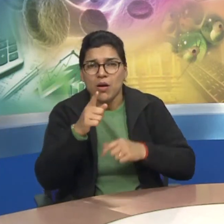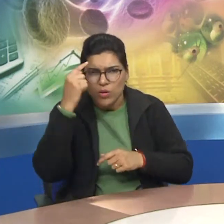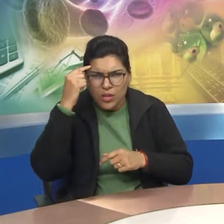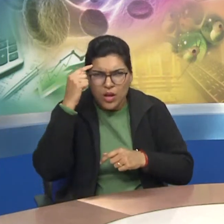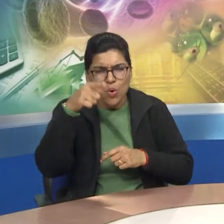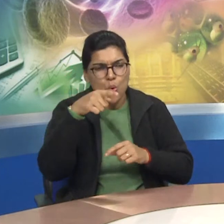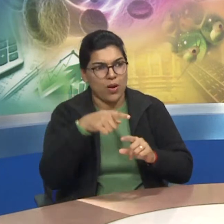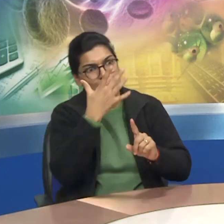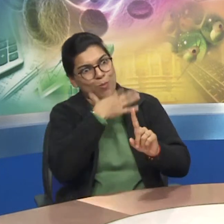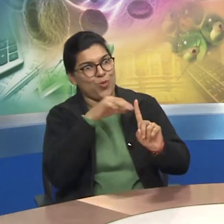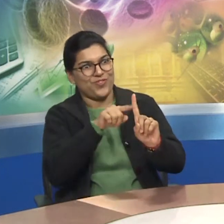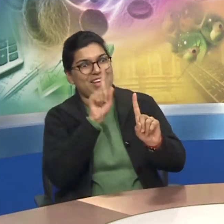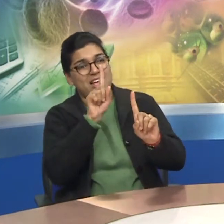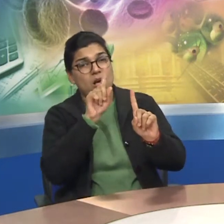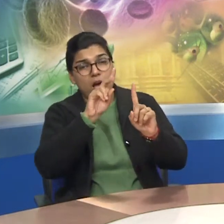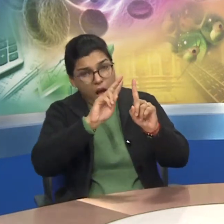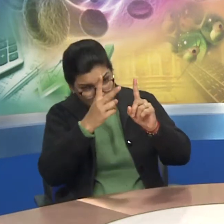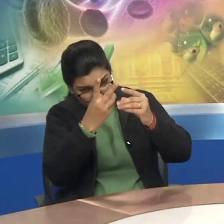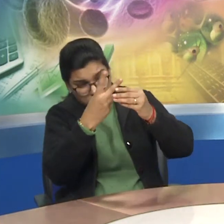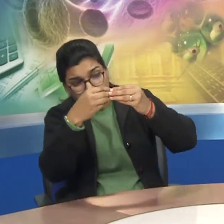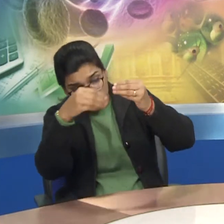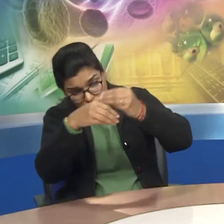protect, and support life.